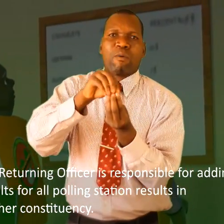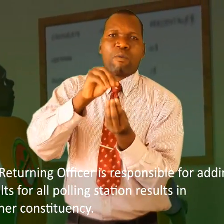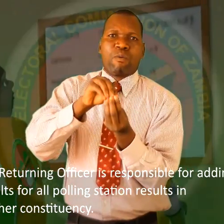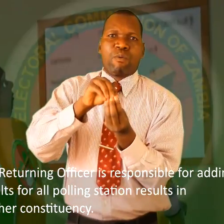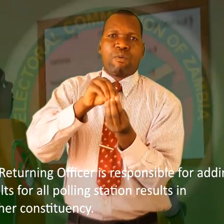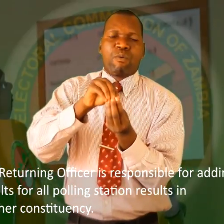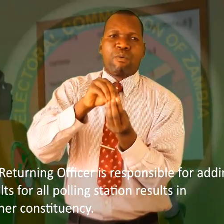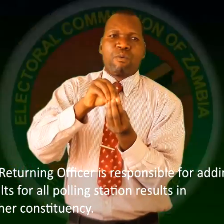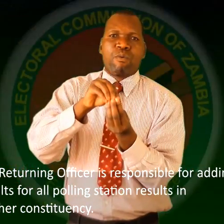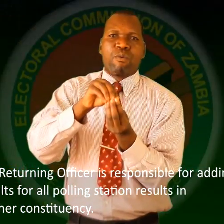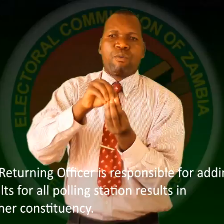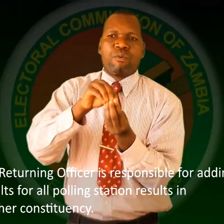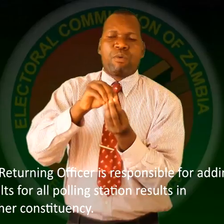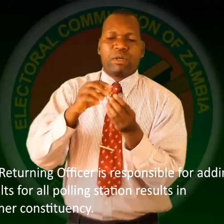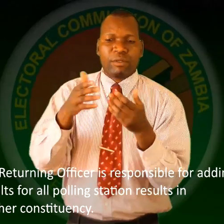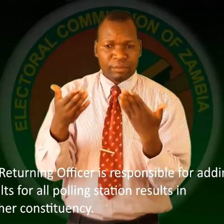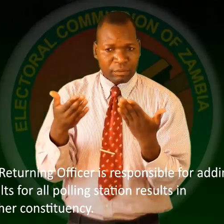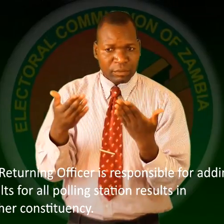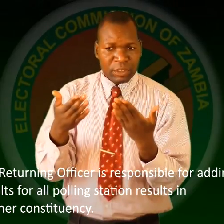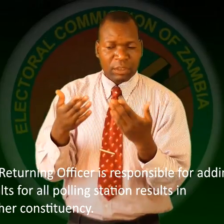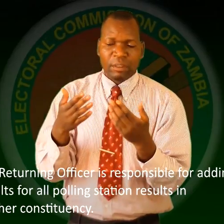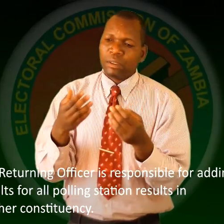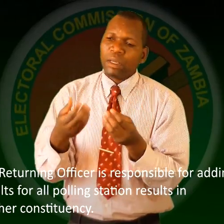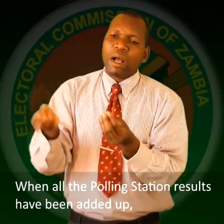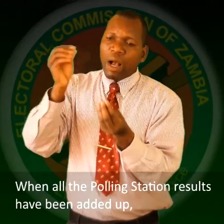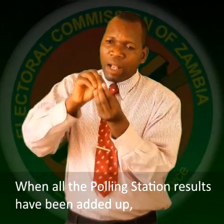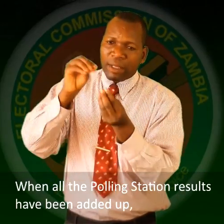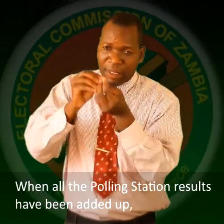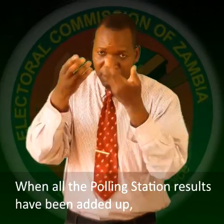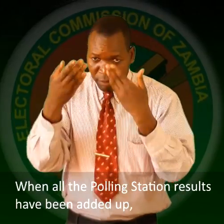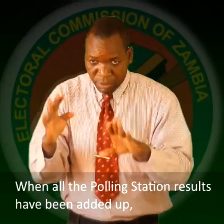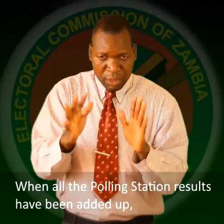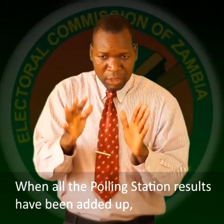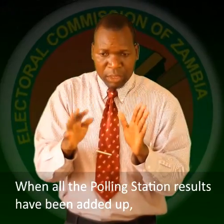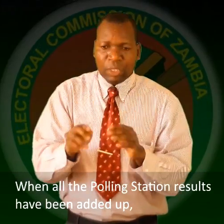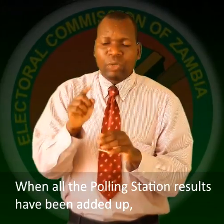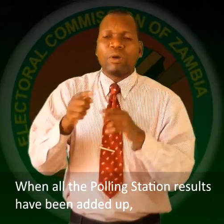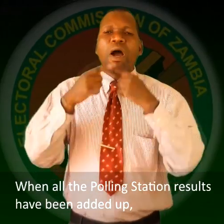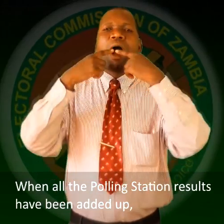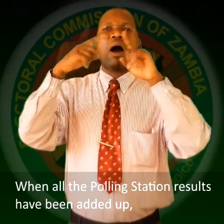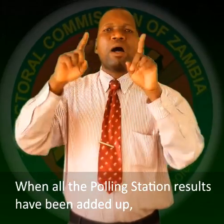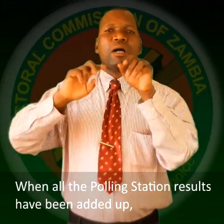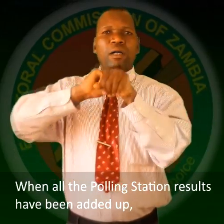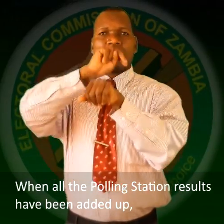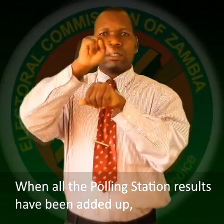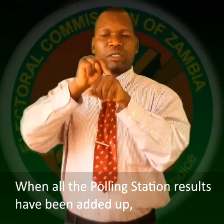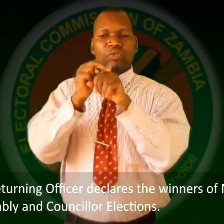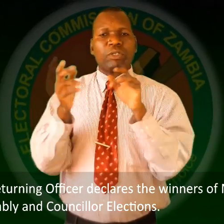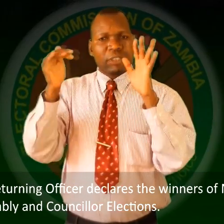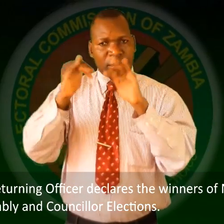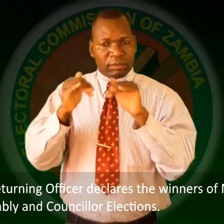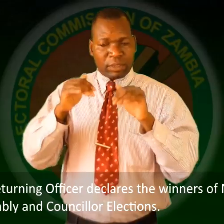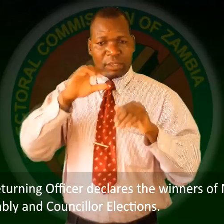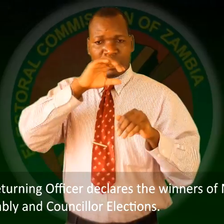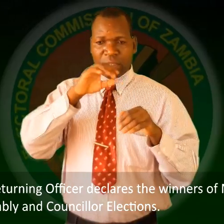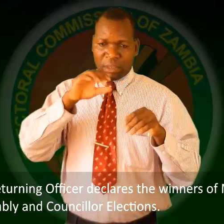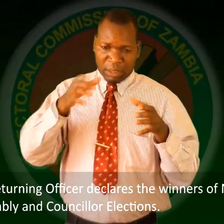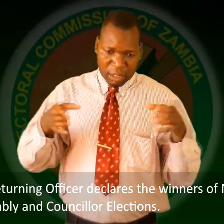her constituency. When all the polling station results have been added up, the returning officer declares